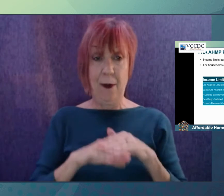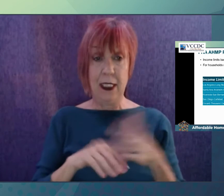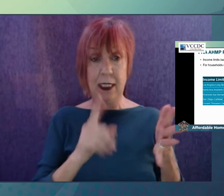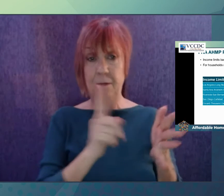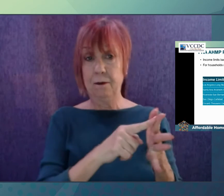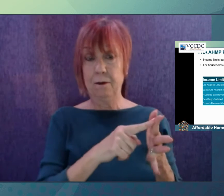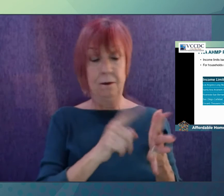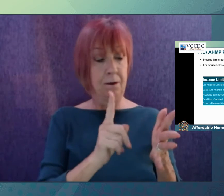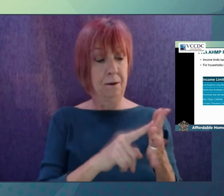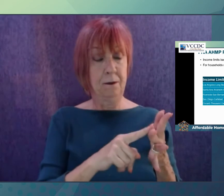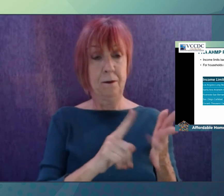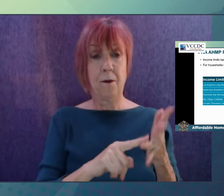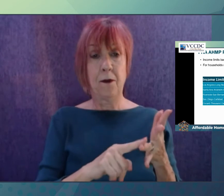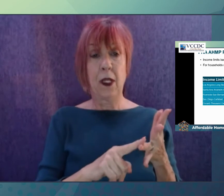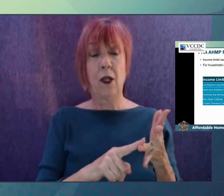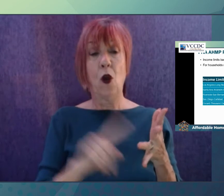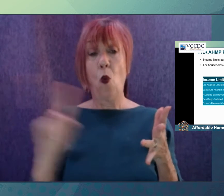can go to